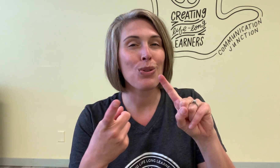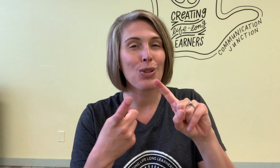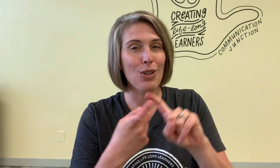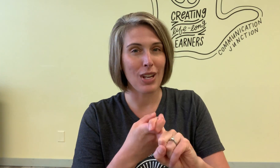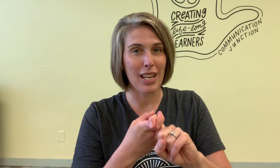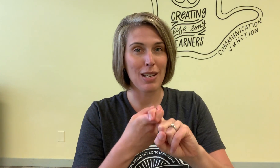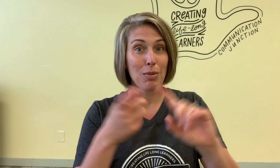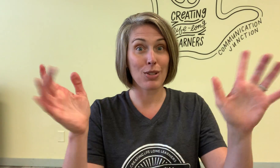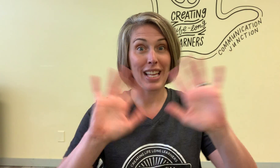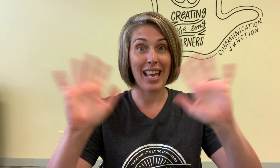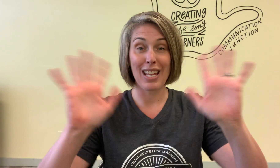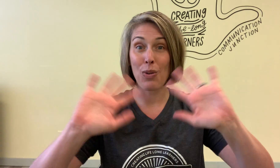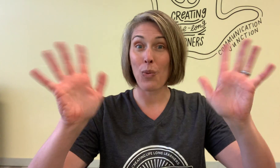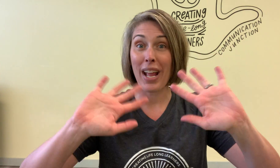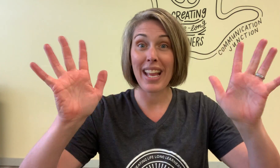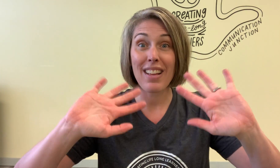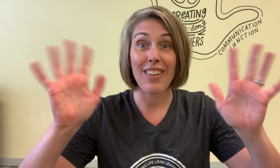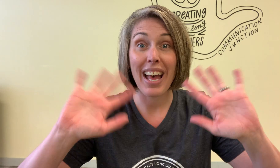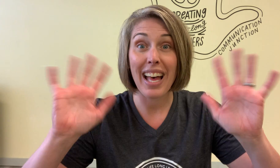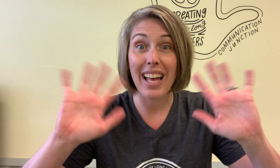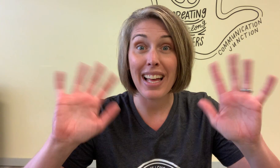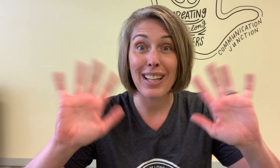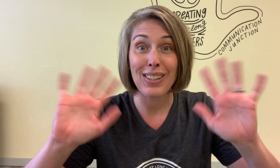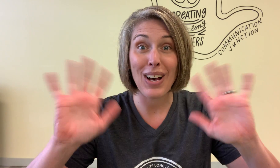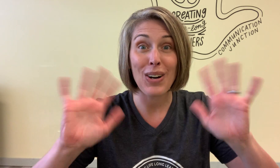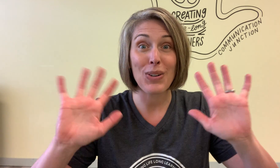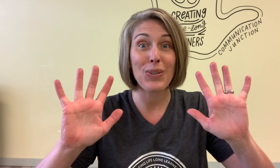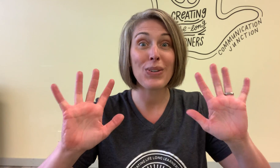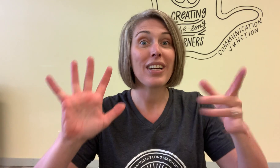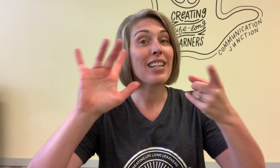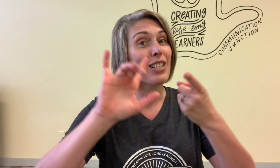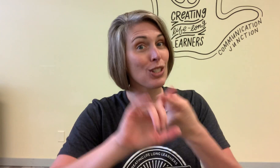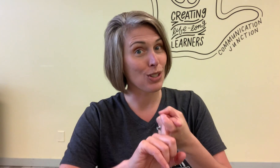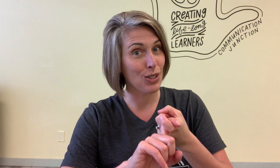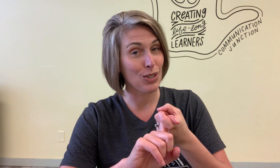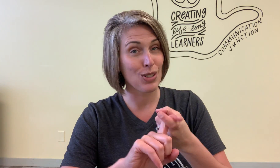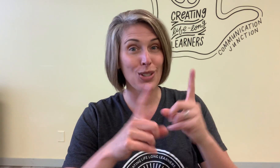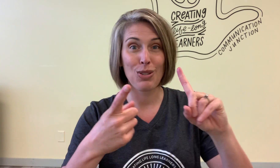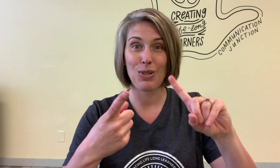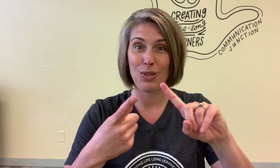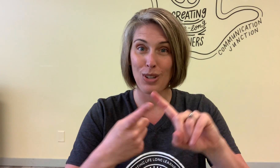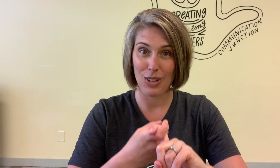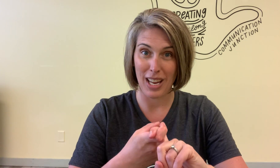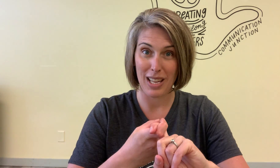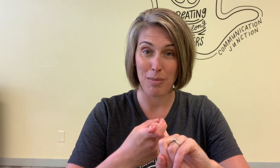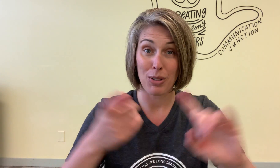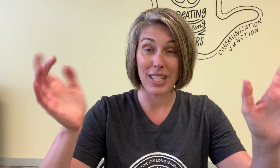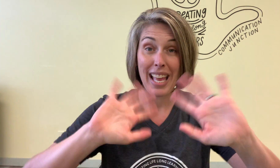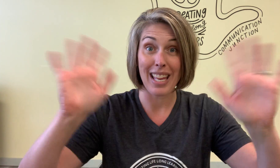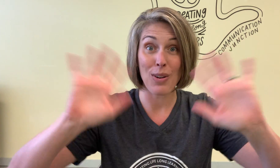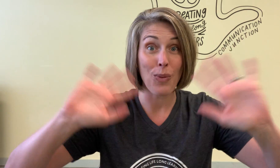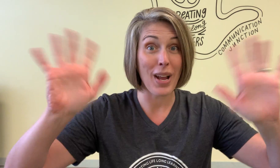your neighbors and wave hello. Turn to your neighbors and